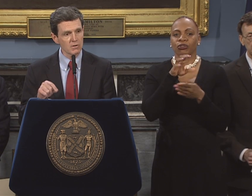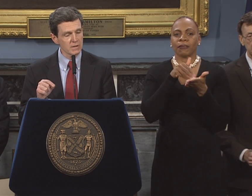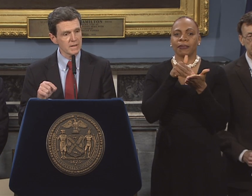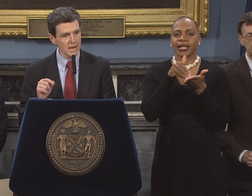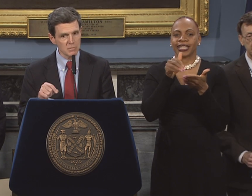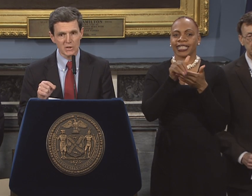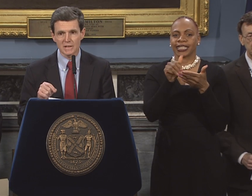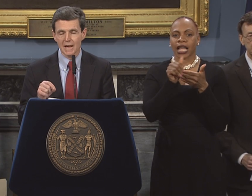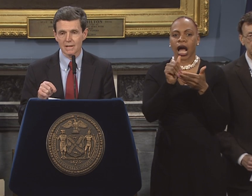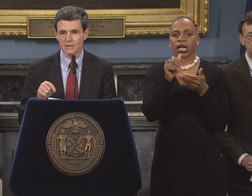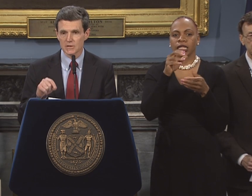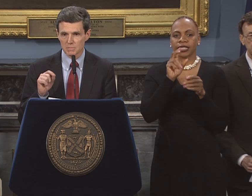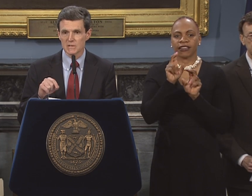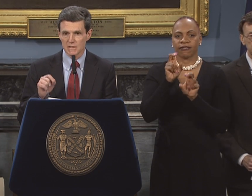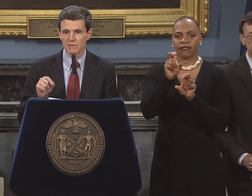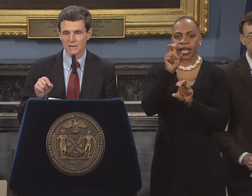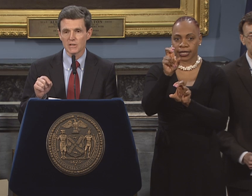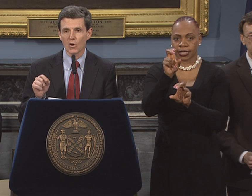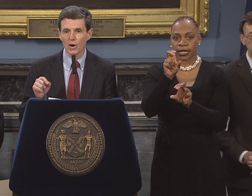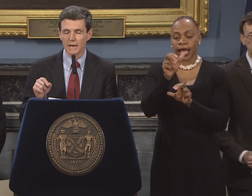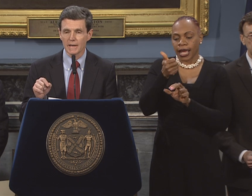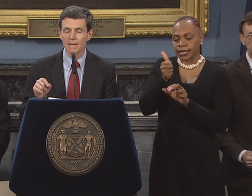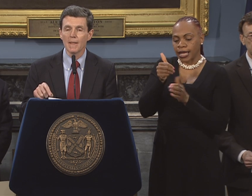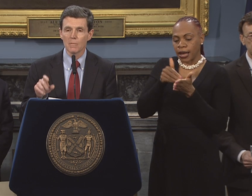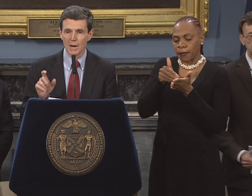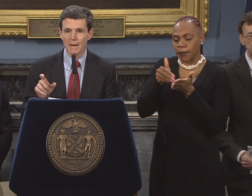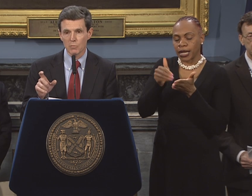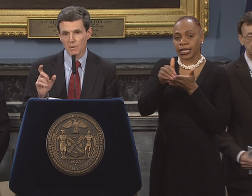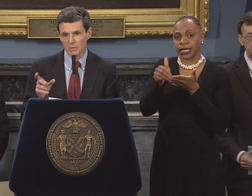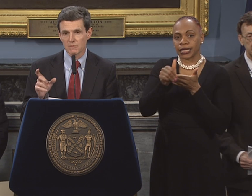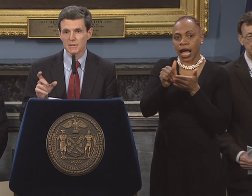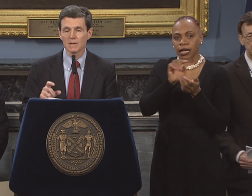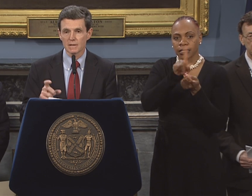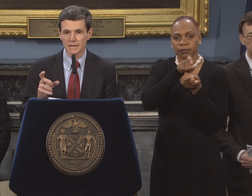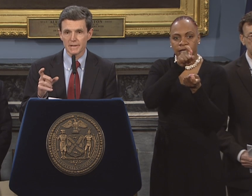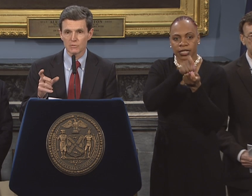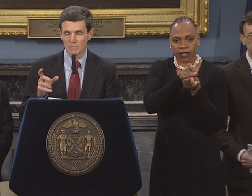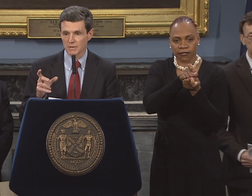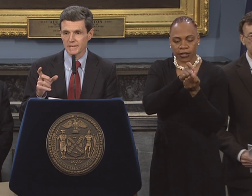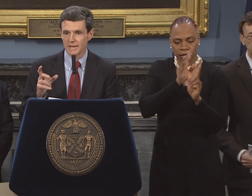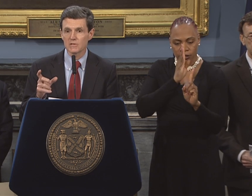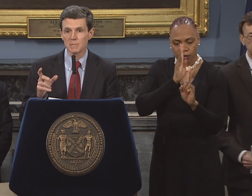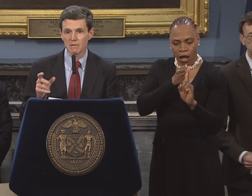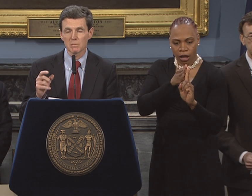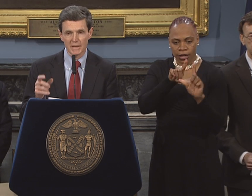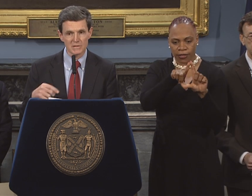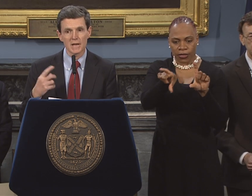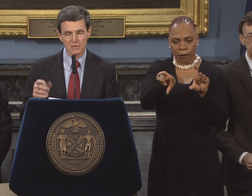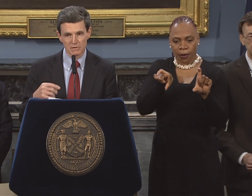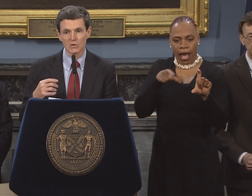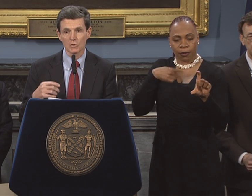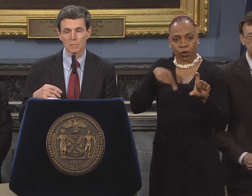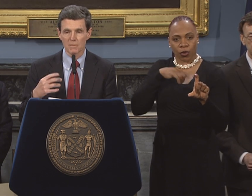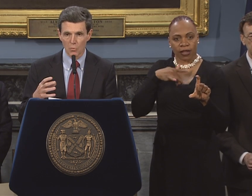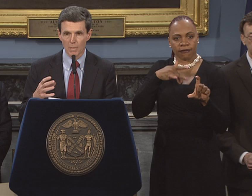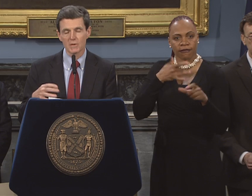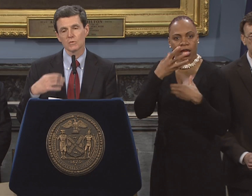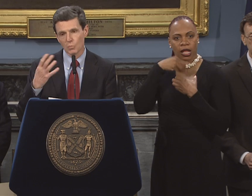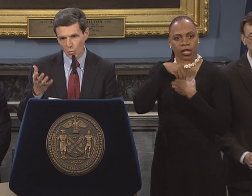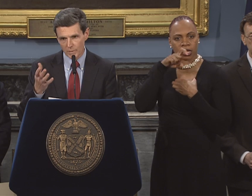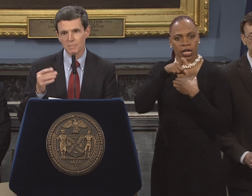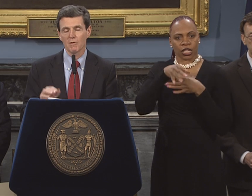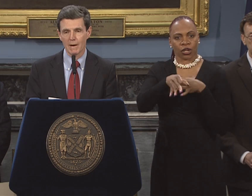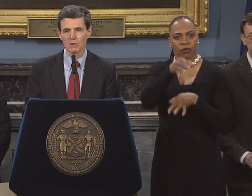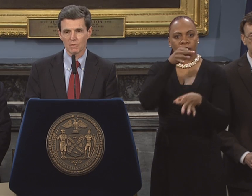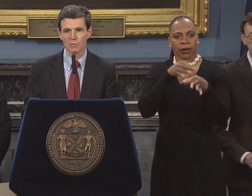that, $110 million is specifically targeting pipe where we feel needs to be replaced as a result of